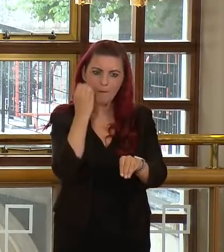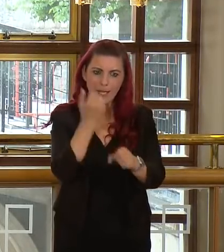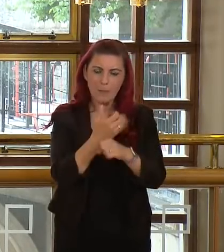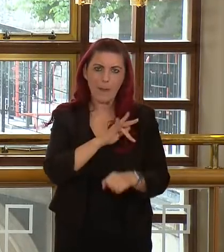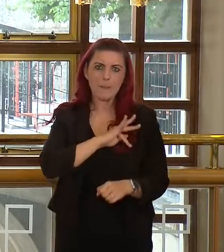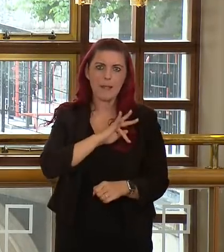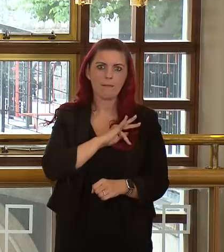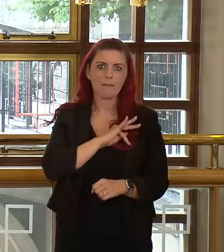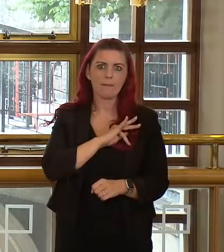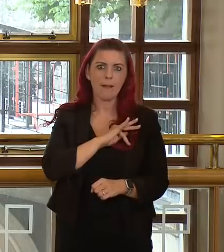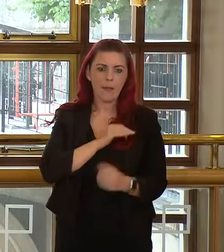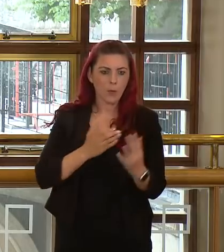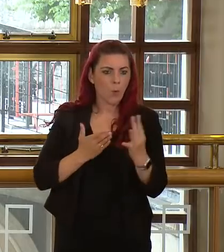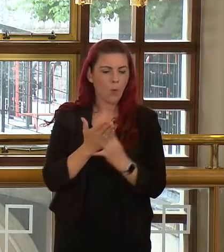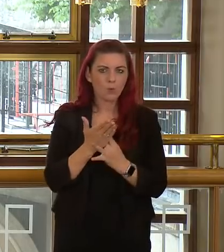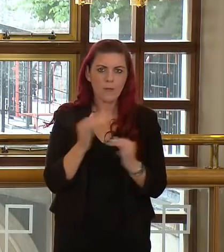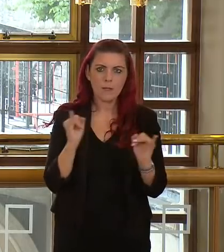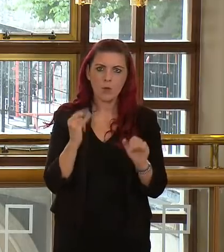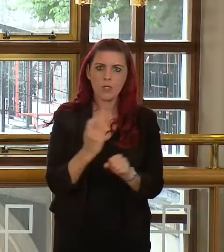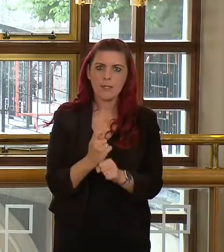disease that showed no mercy.